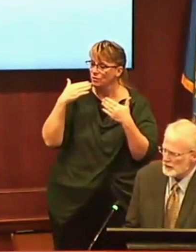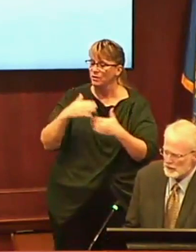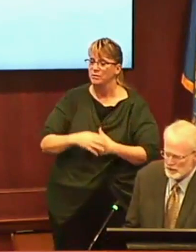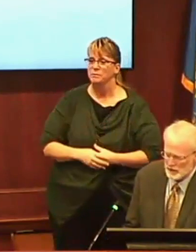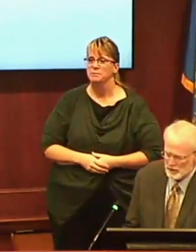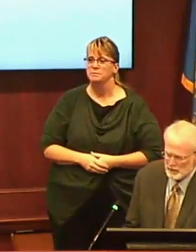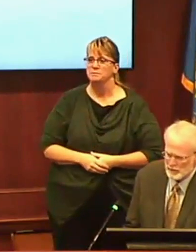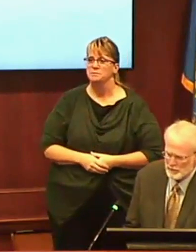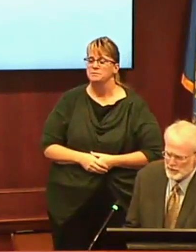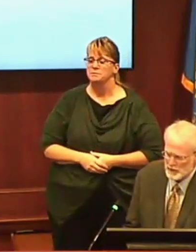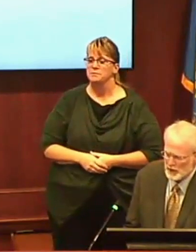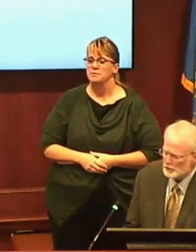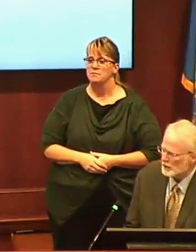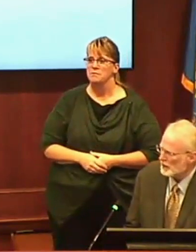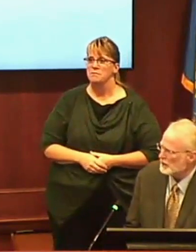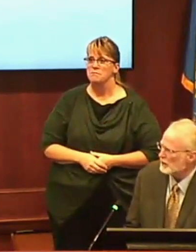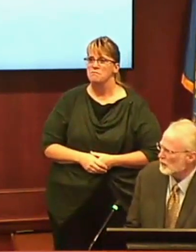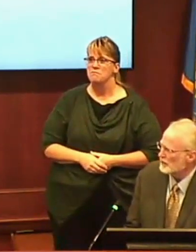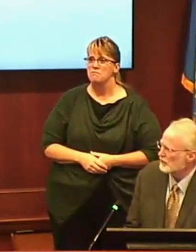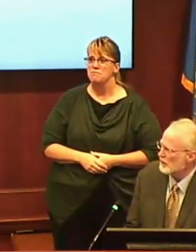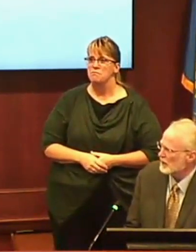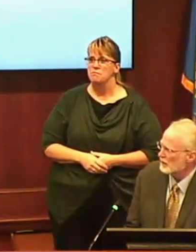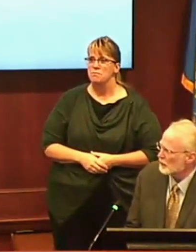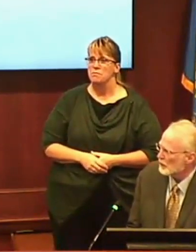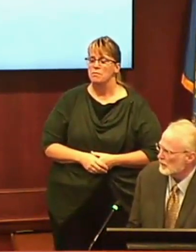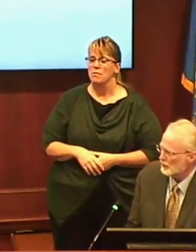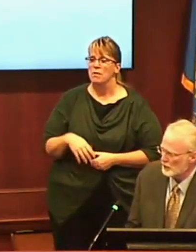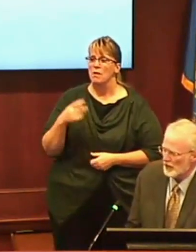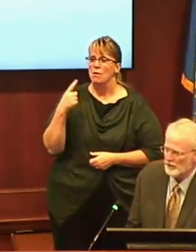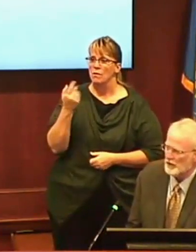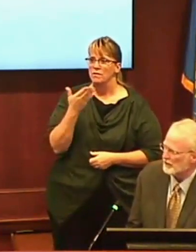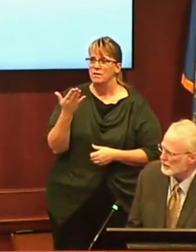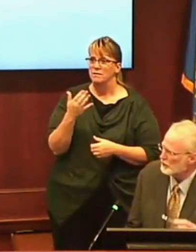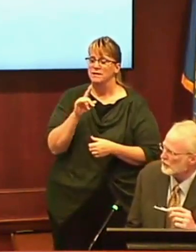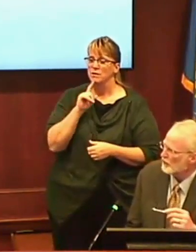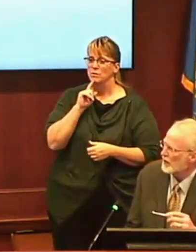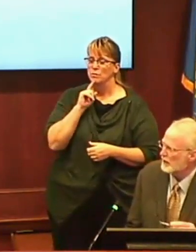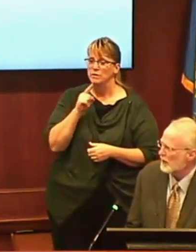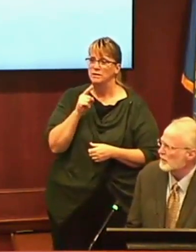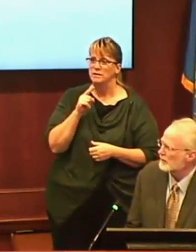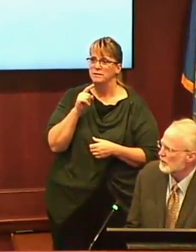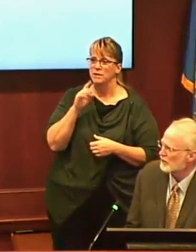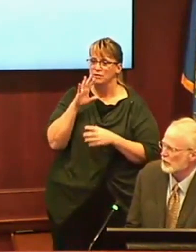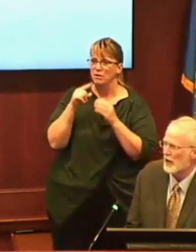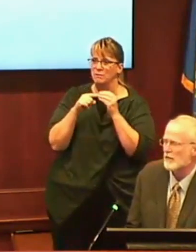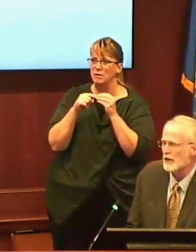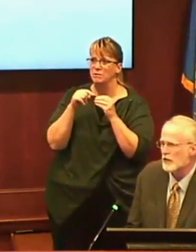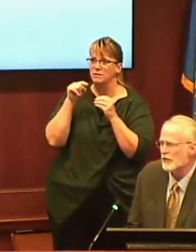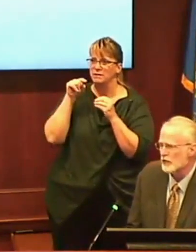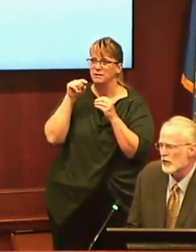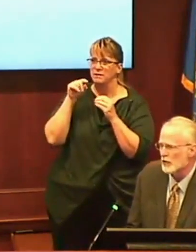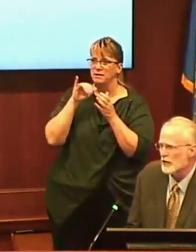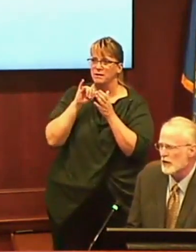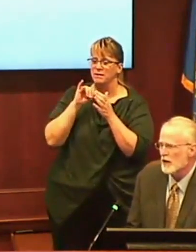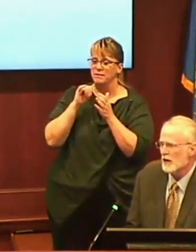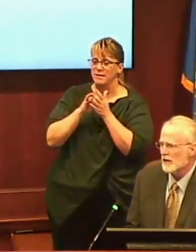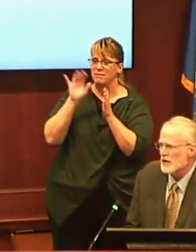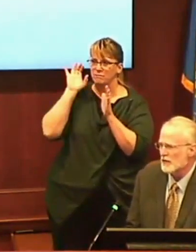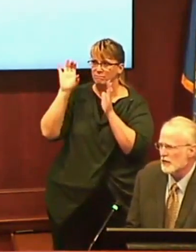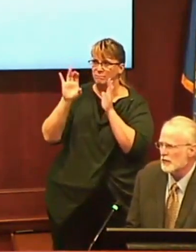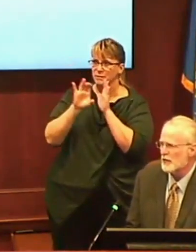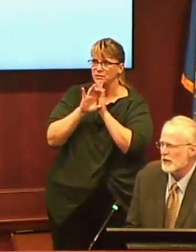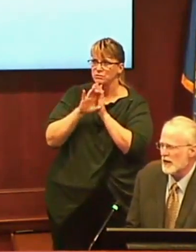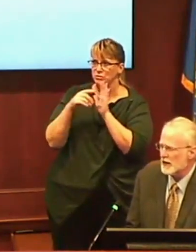thing that has really reached me during this process, and you showed that in that first graph that you showed,